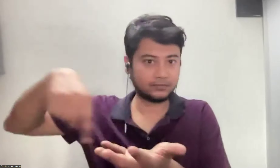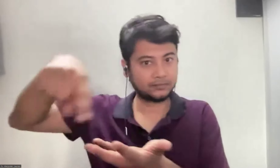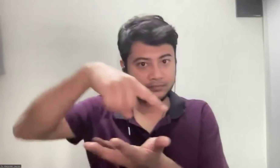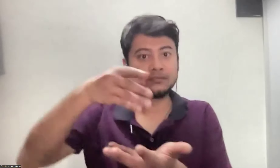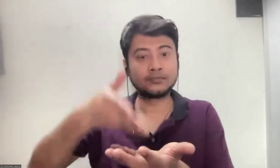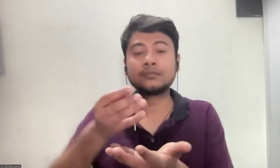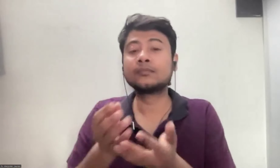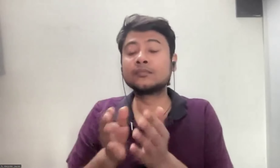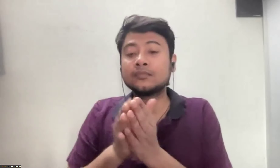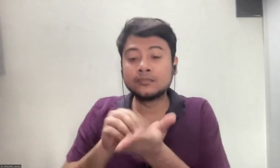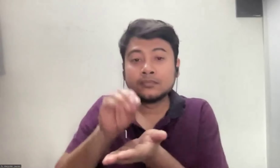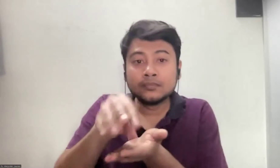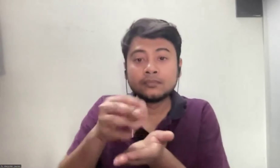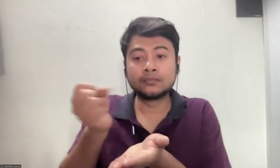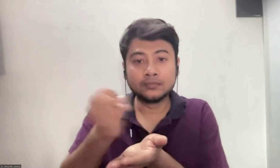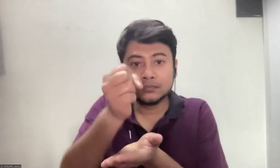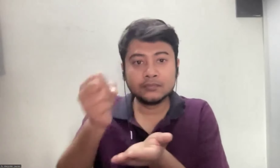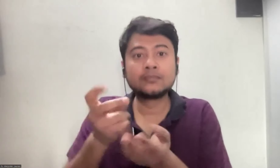about it once you see the picture.